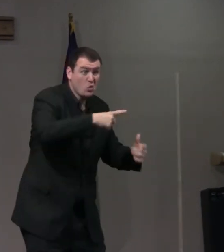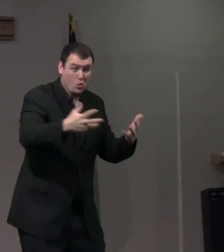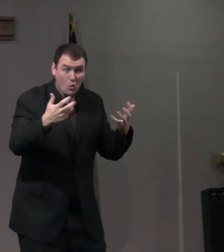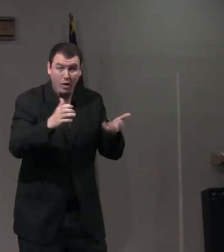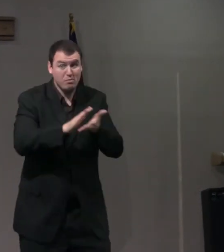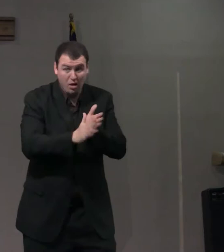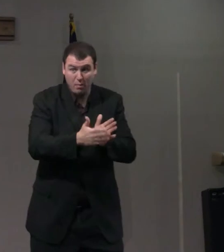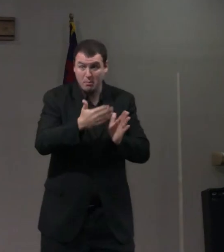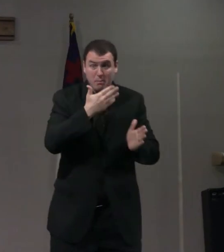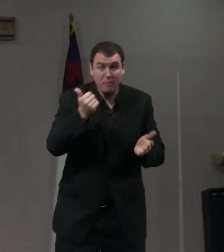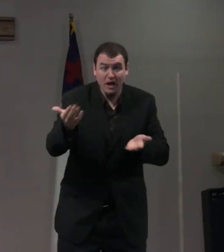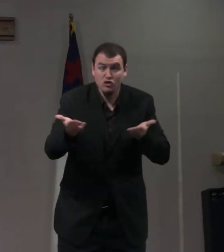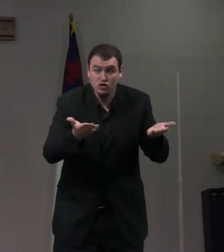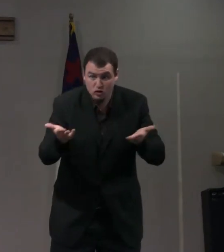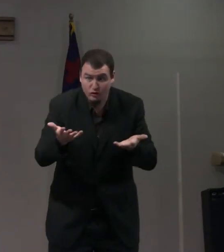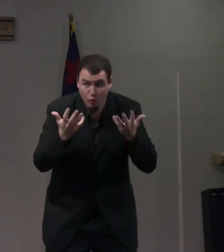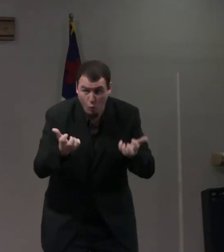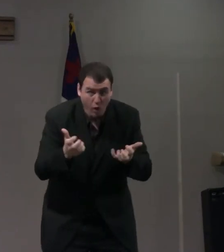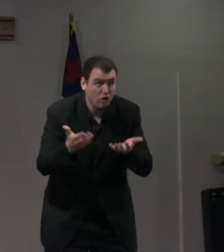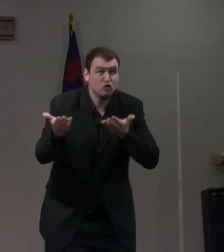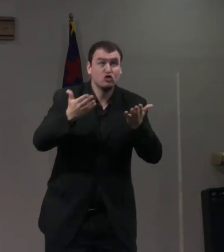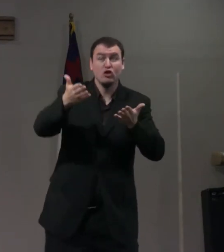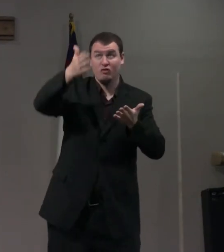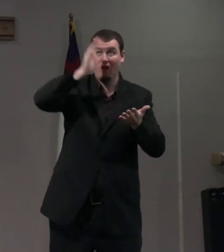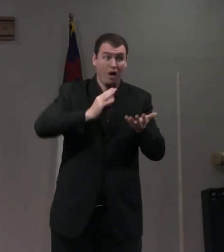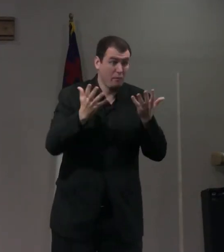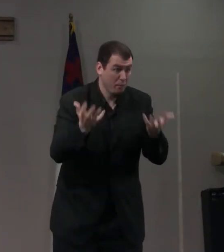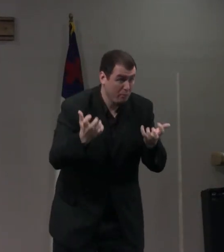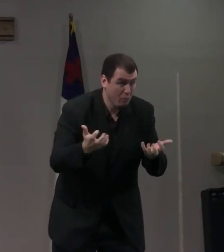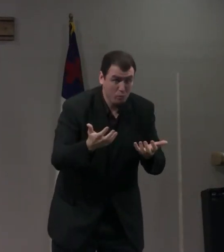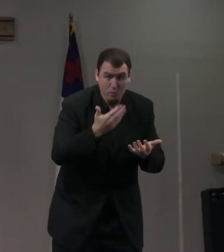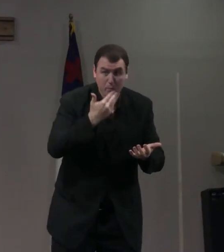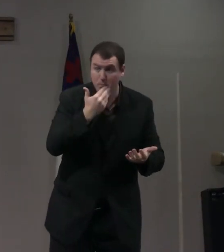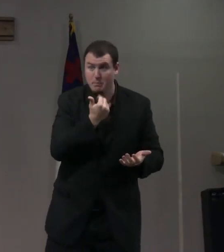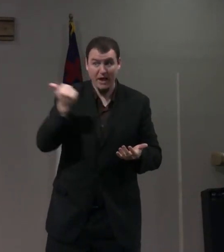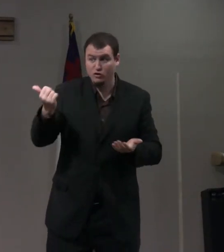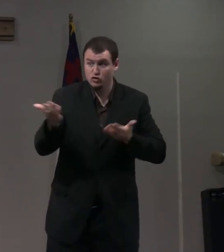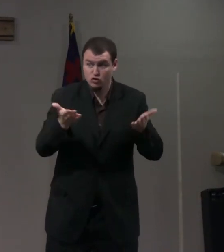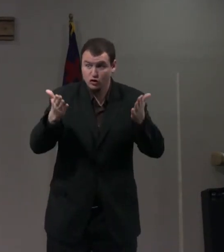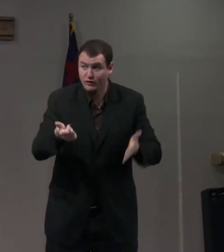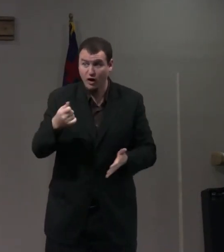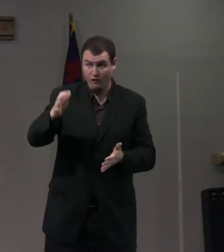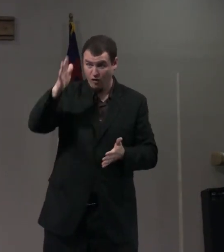try to rebuke them. If you want to be a better servant of God,